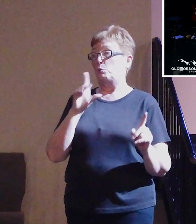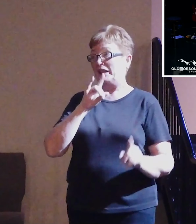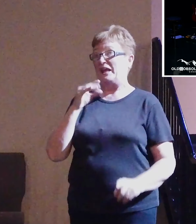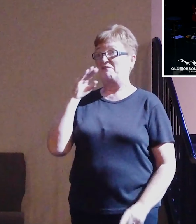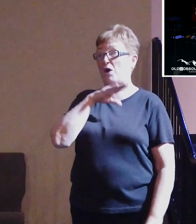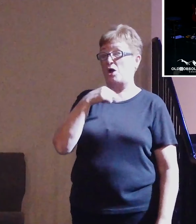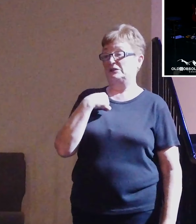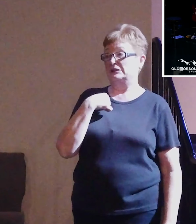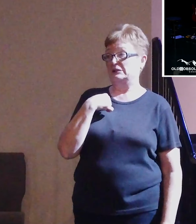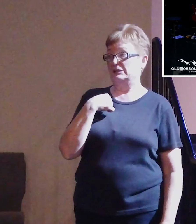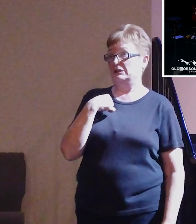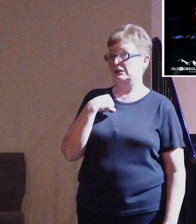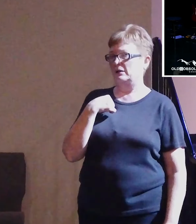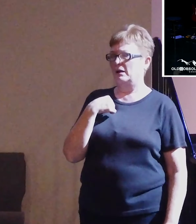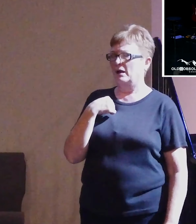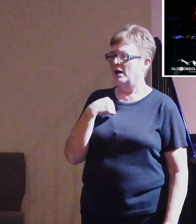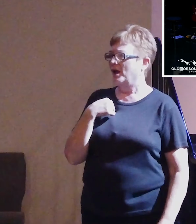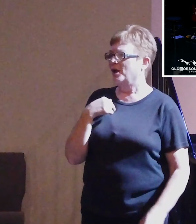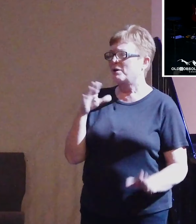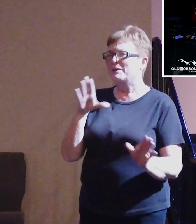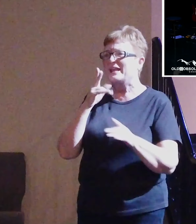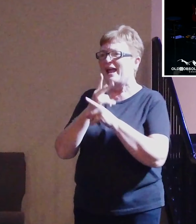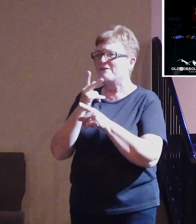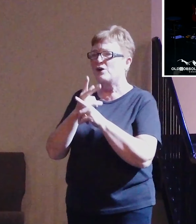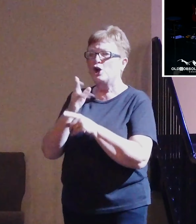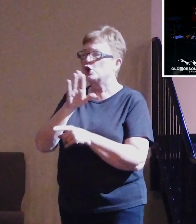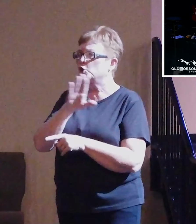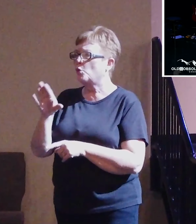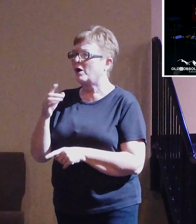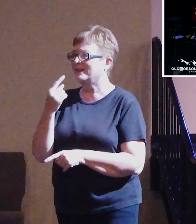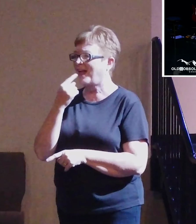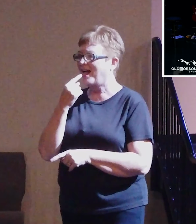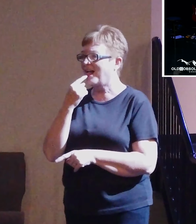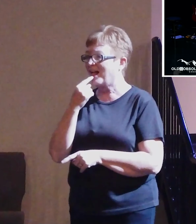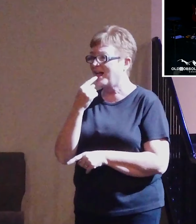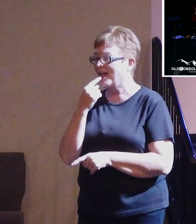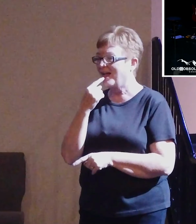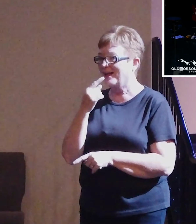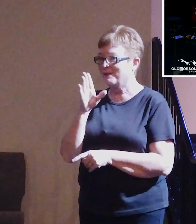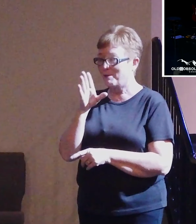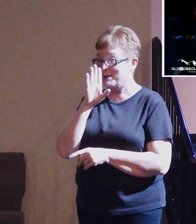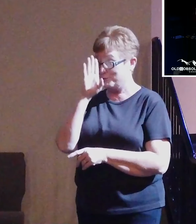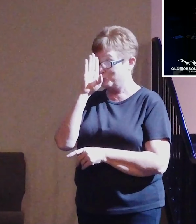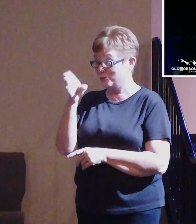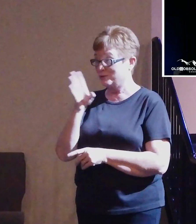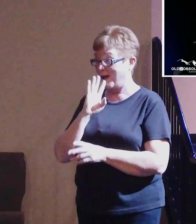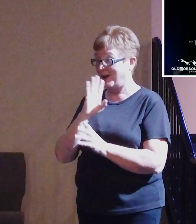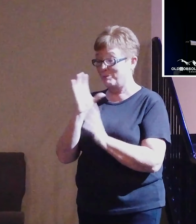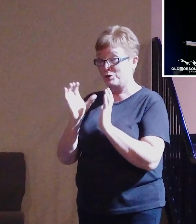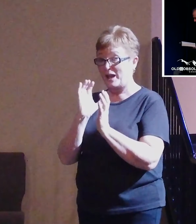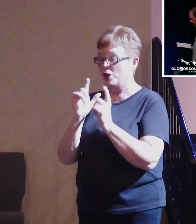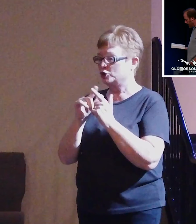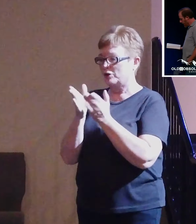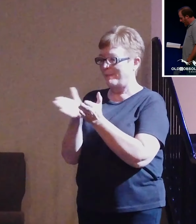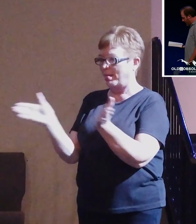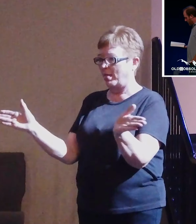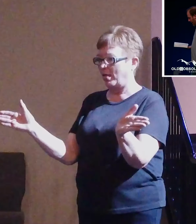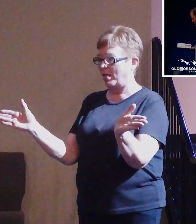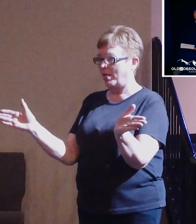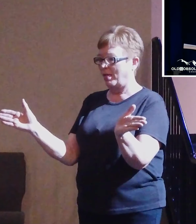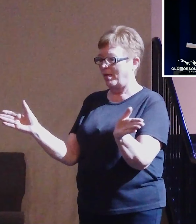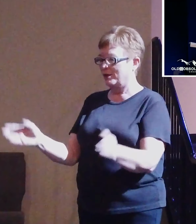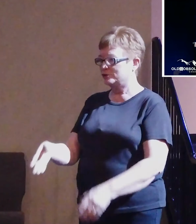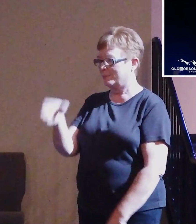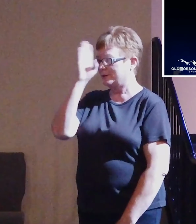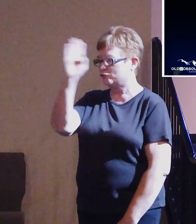We shouldn't do that. We're not forked-tongued. We should be straightforward in the way that we communicate. And